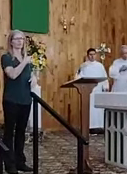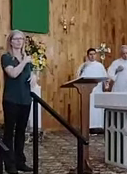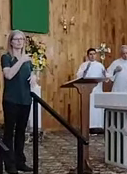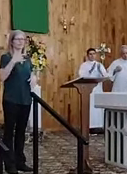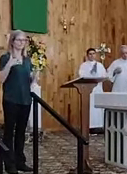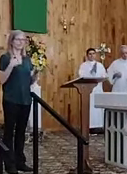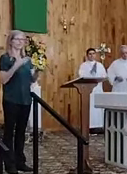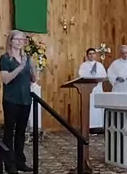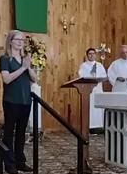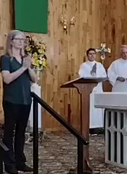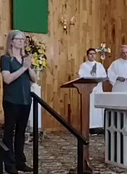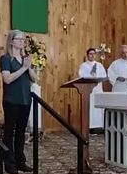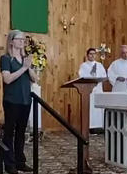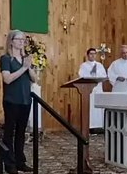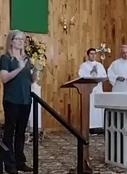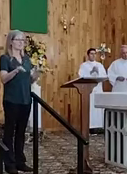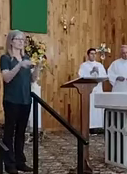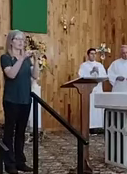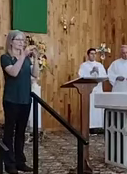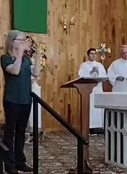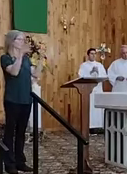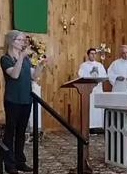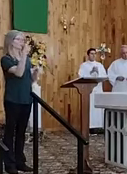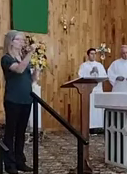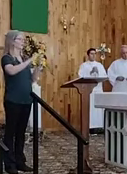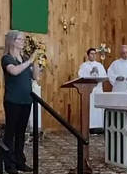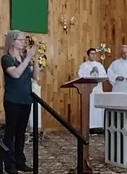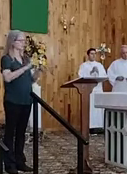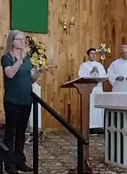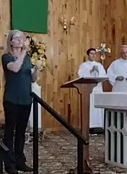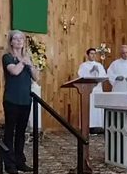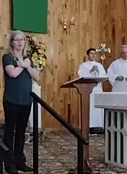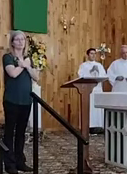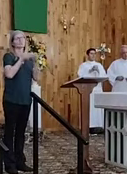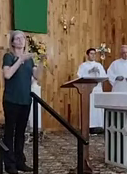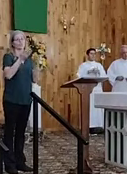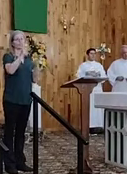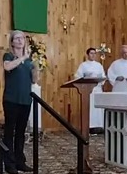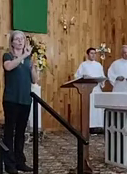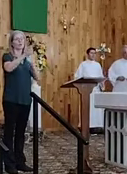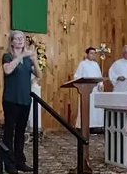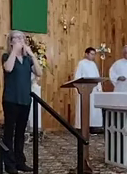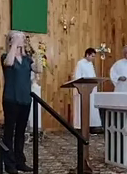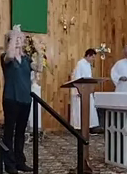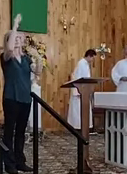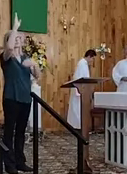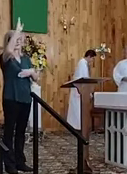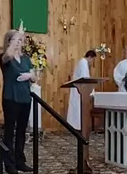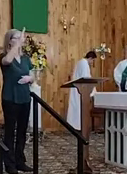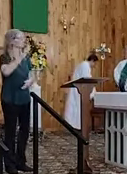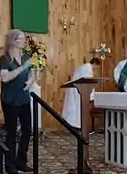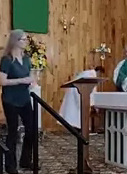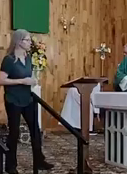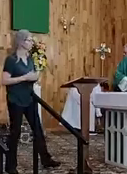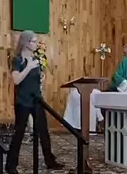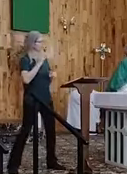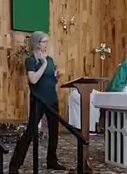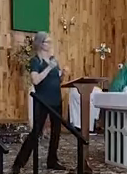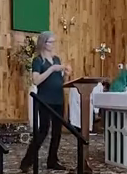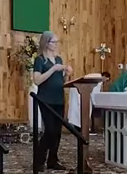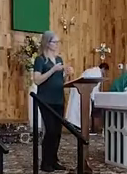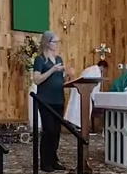Holy Spirit. Amen. The last and good peace to love and serve the Lord. Thanks be to God. Please join our closing